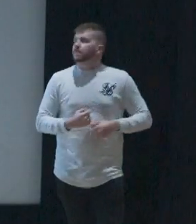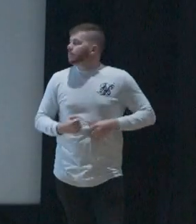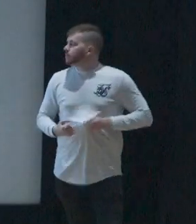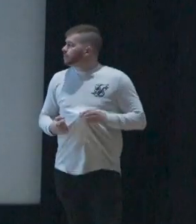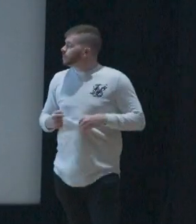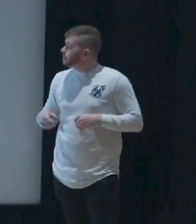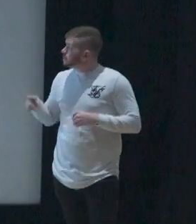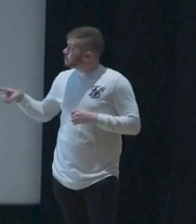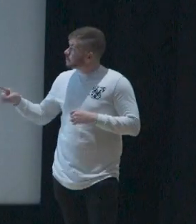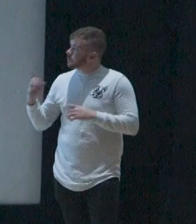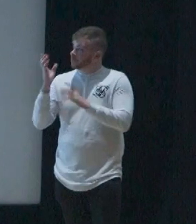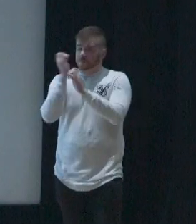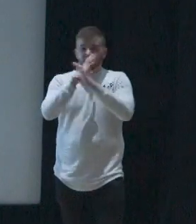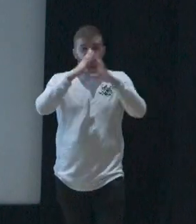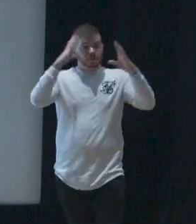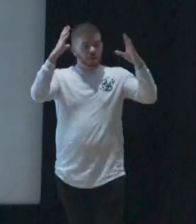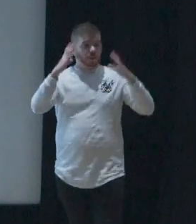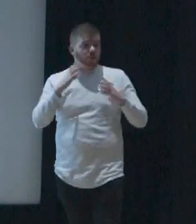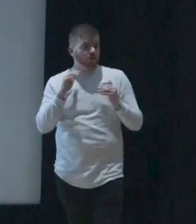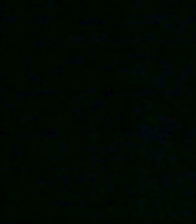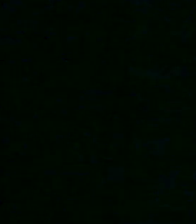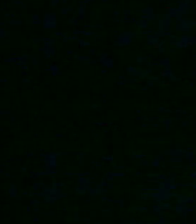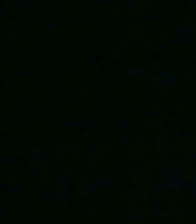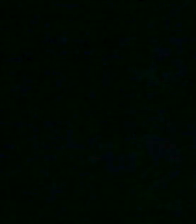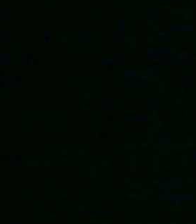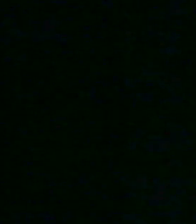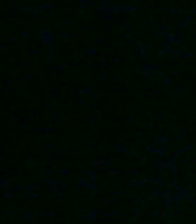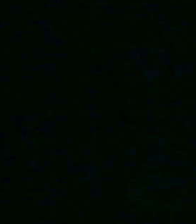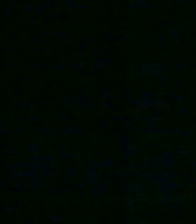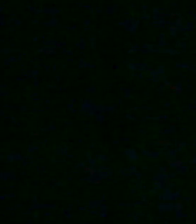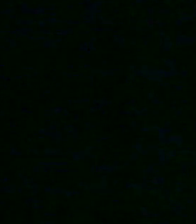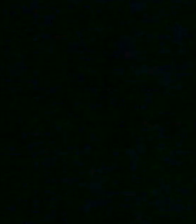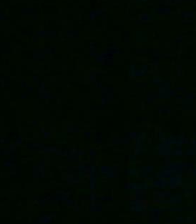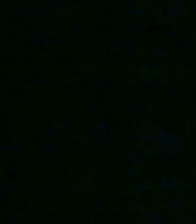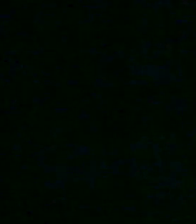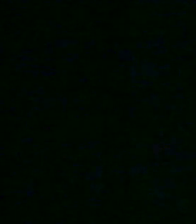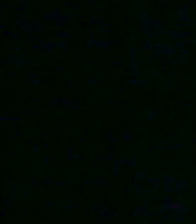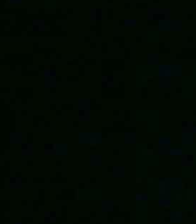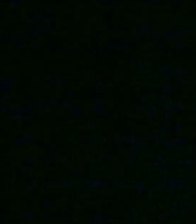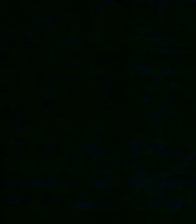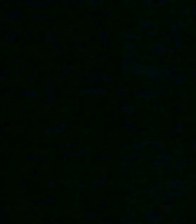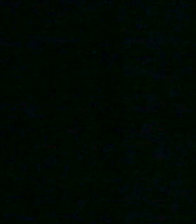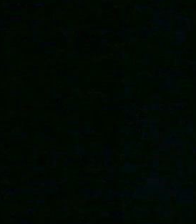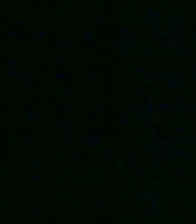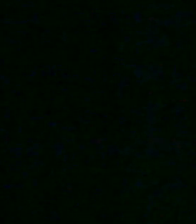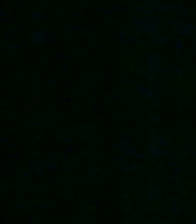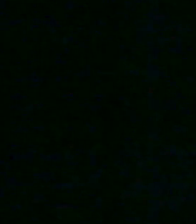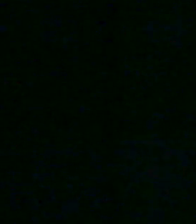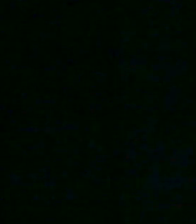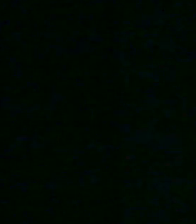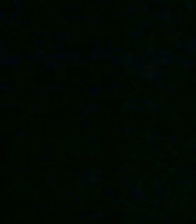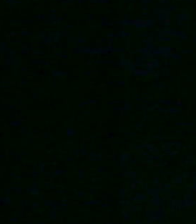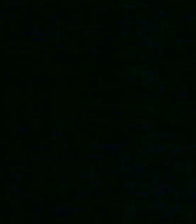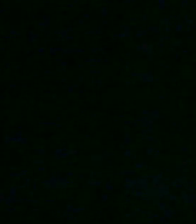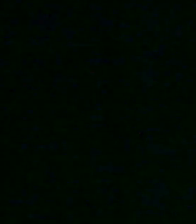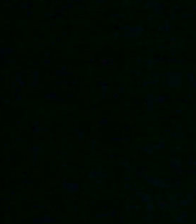As well as the fantasy of being a highwaywoman, a further design pillar is time travelling to 1770. We've set this game in a genuine era in